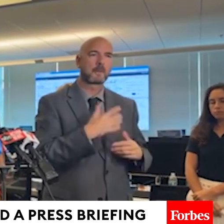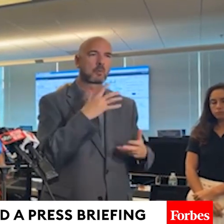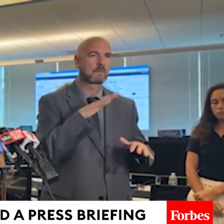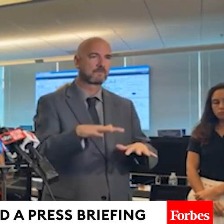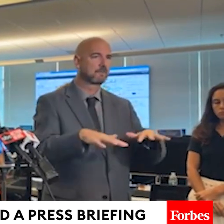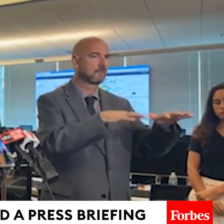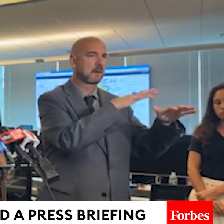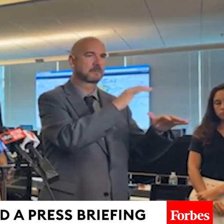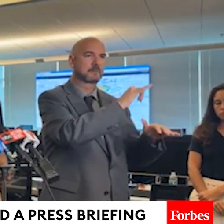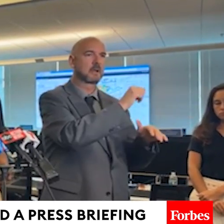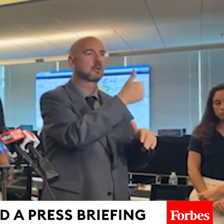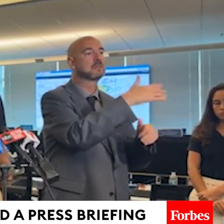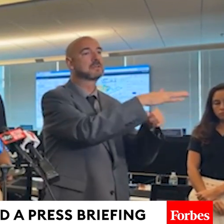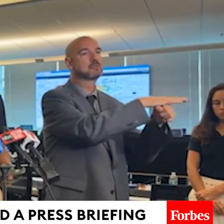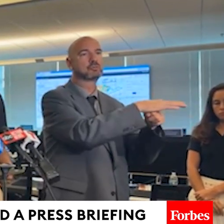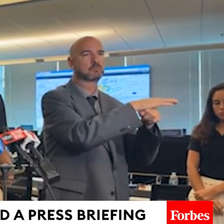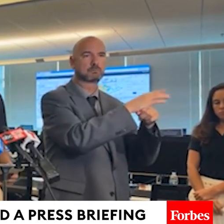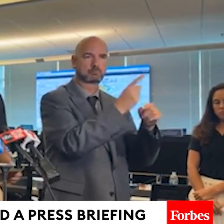issues elsewhere.